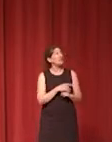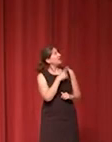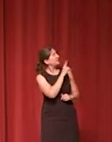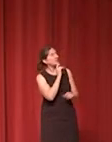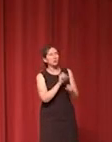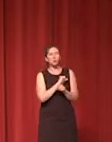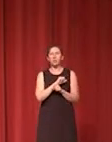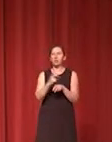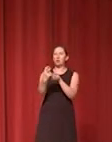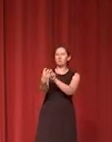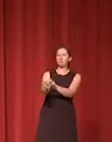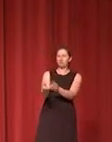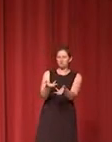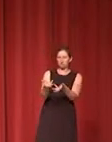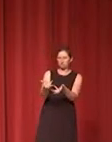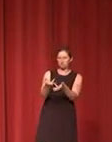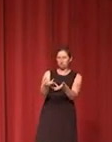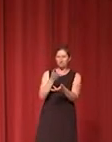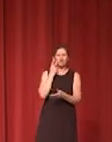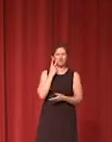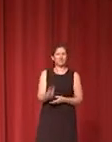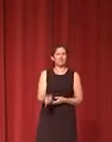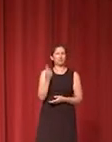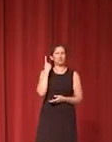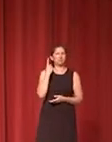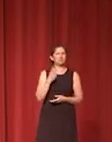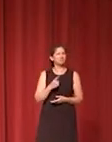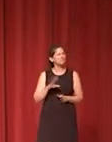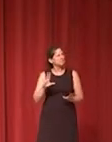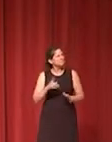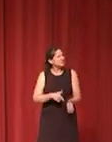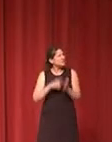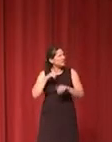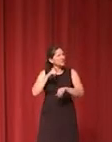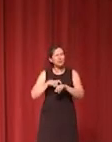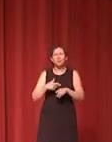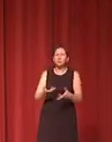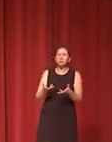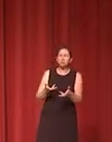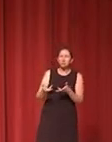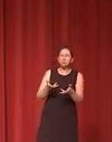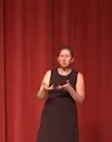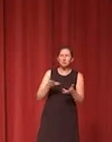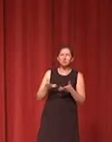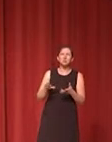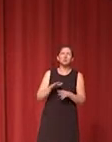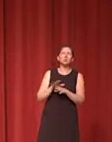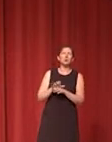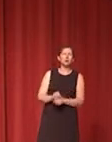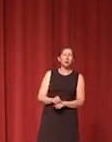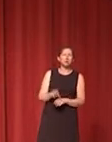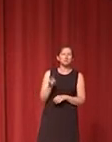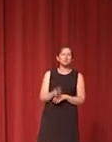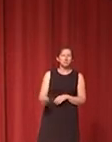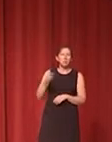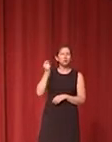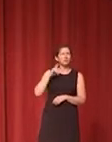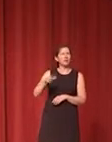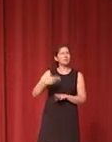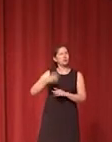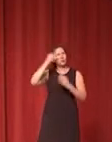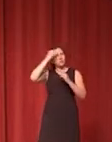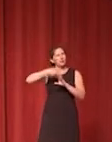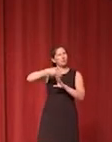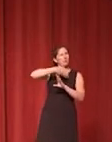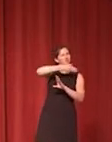of us, it takes a little time to get to know that person, what they're about, what their baseline thinking abilities were, what their strengths and